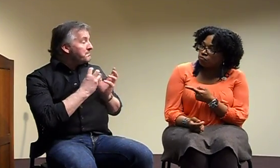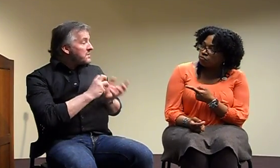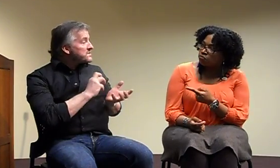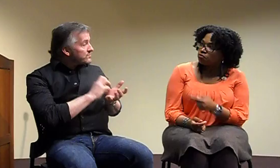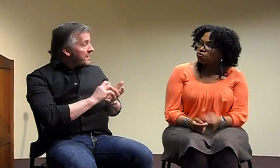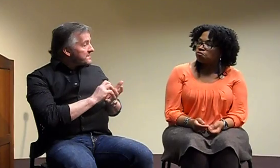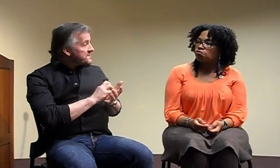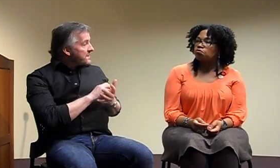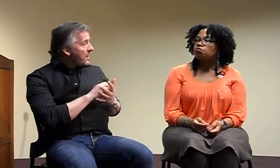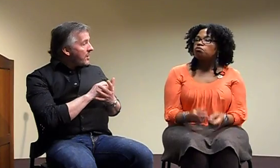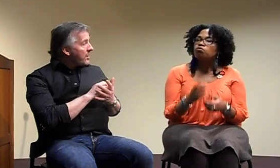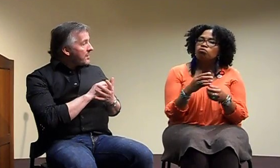most writers are